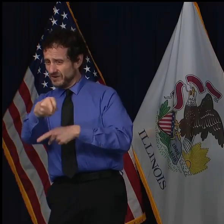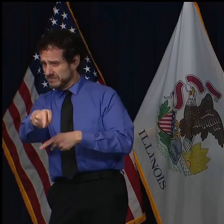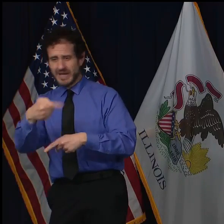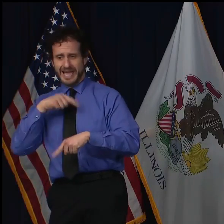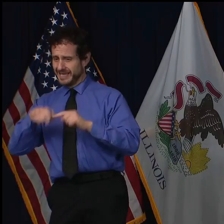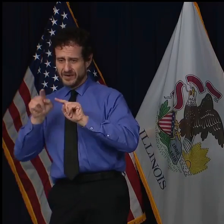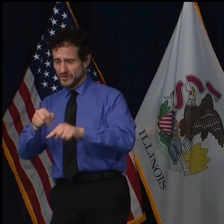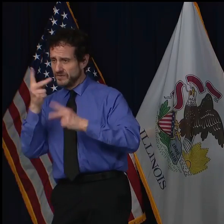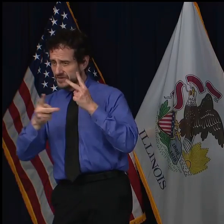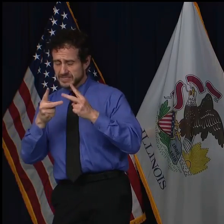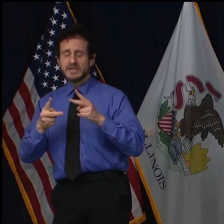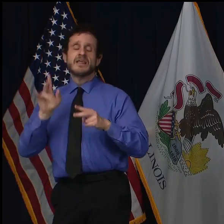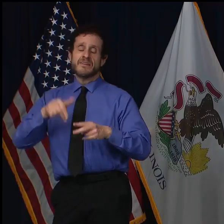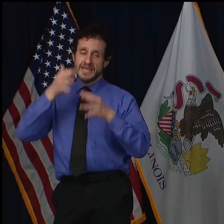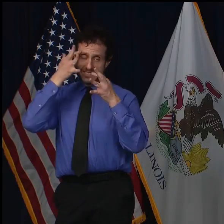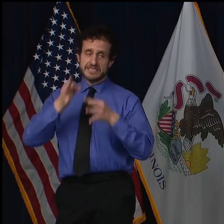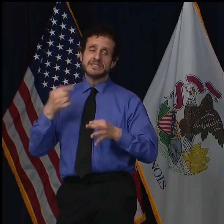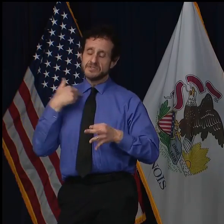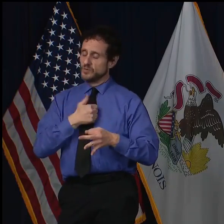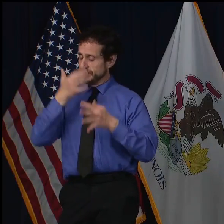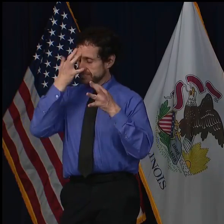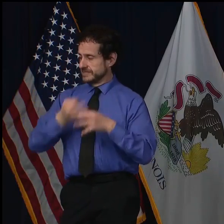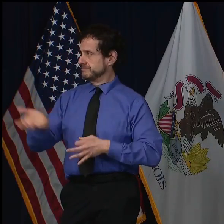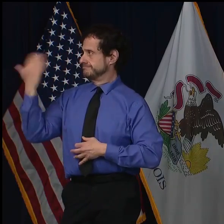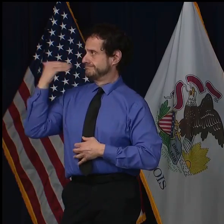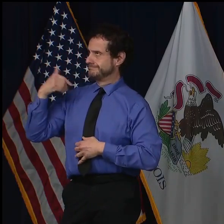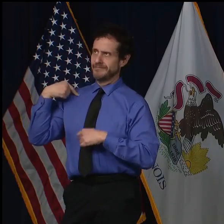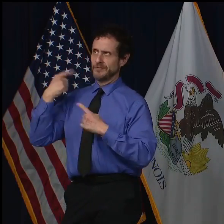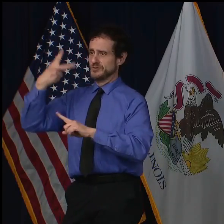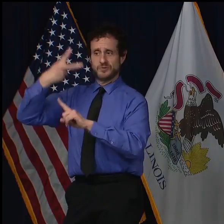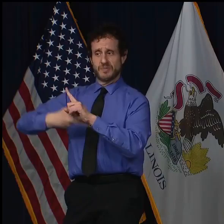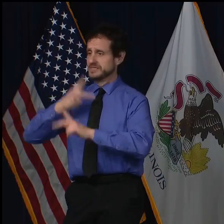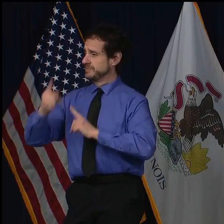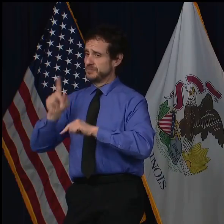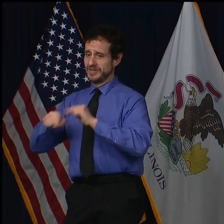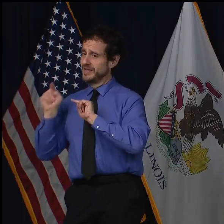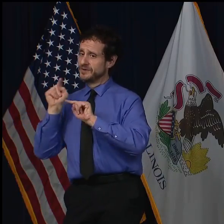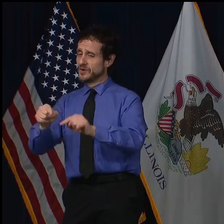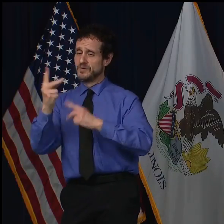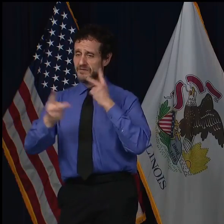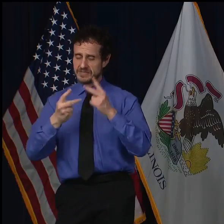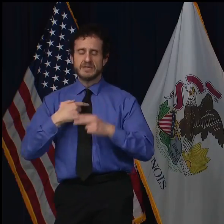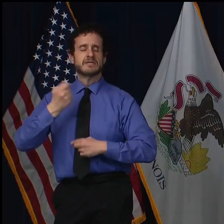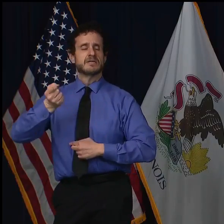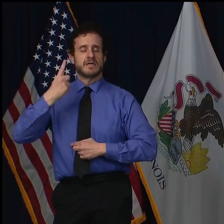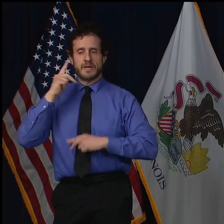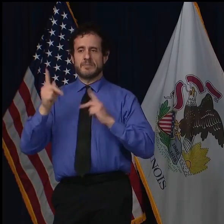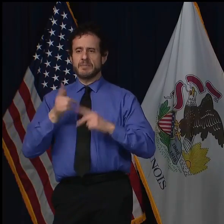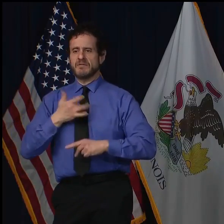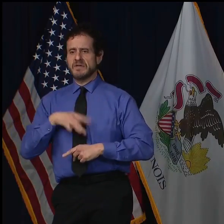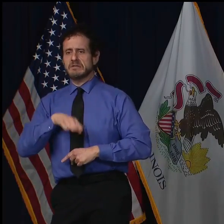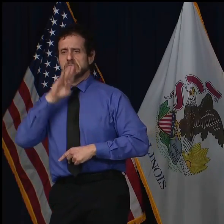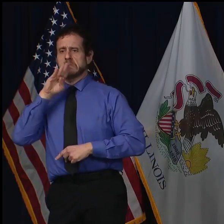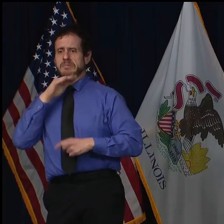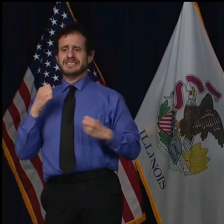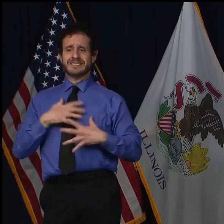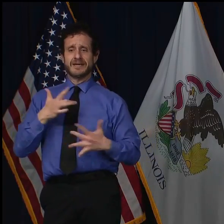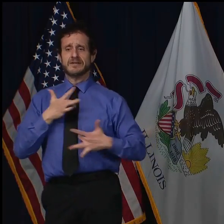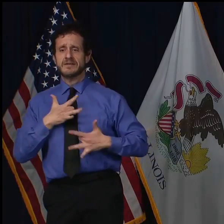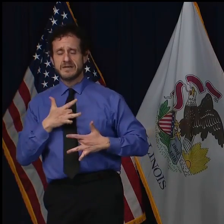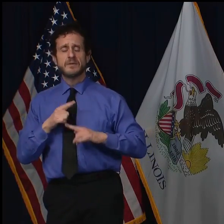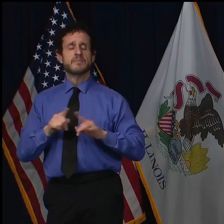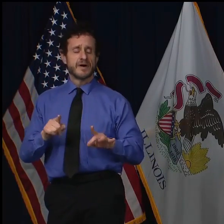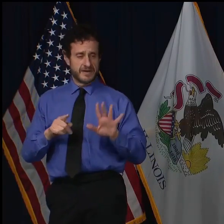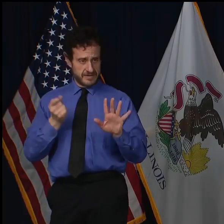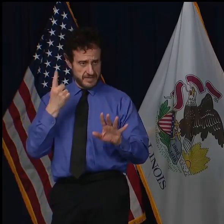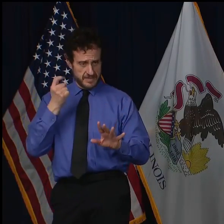early. It's been over 2 months now, and so I understand the difficulties associated with that. I will tell you that we